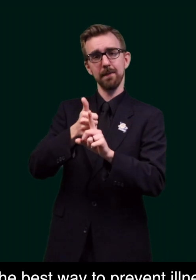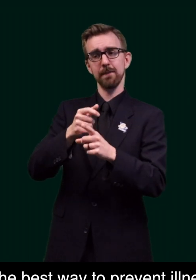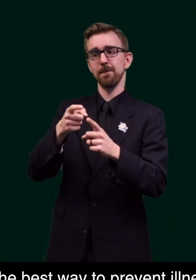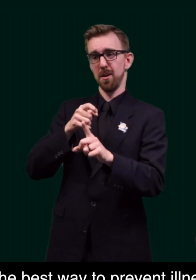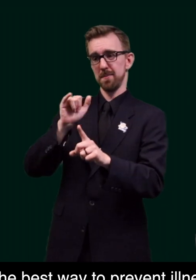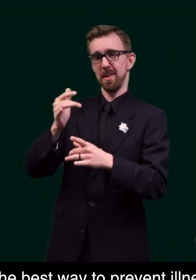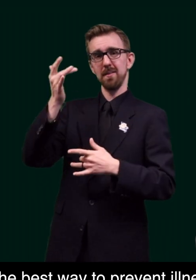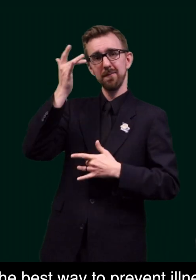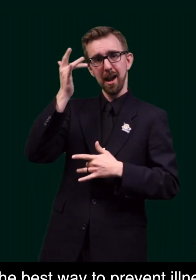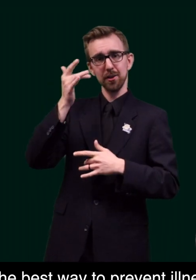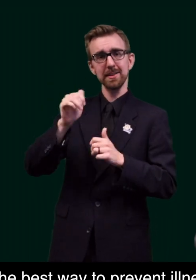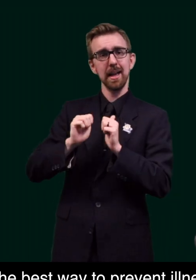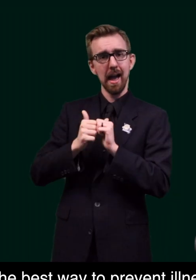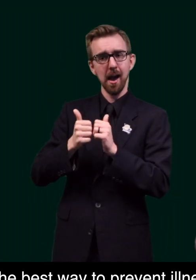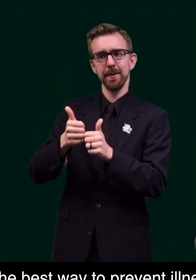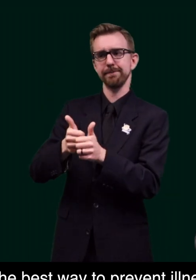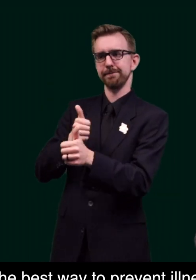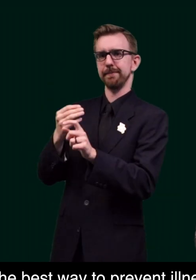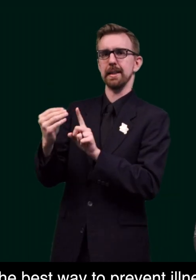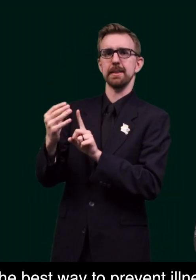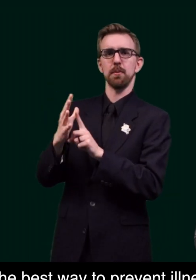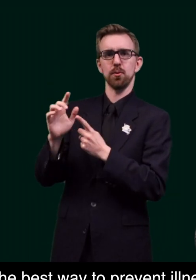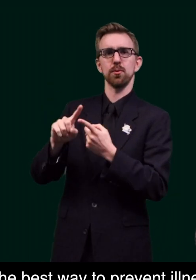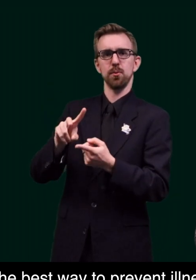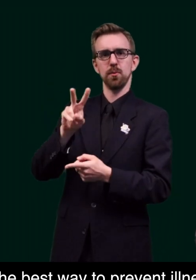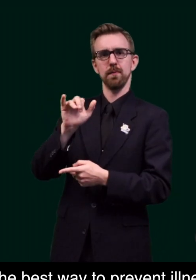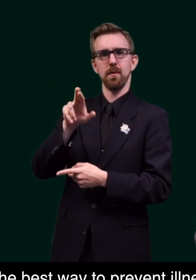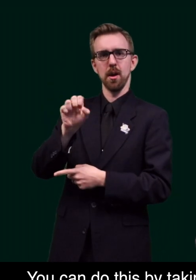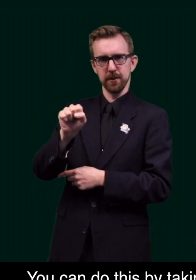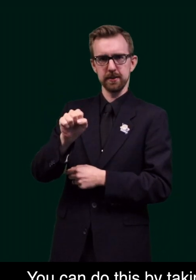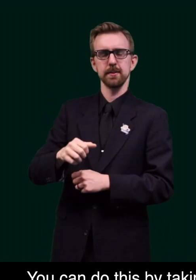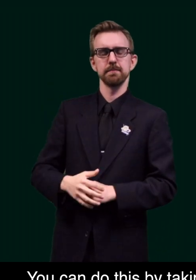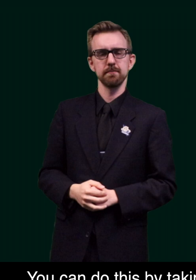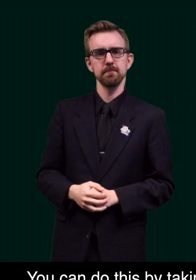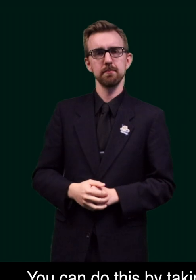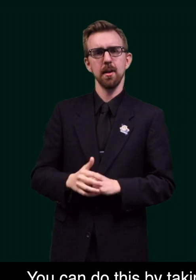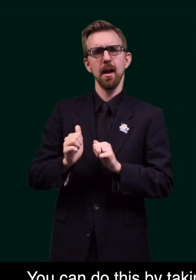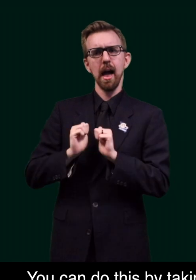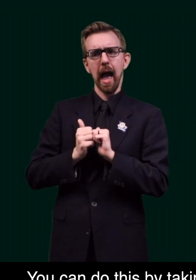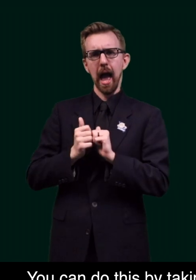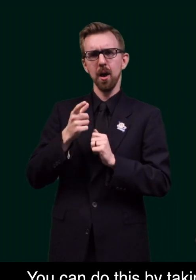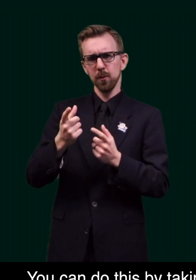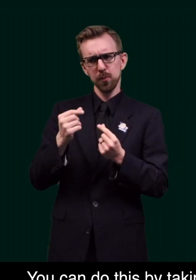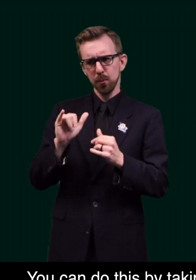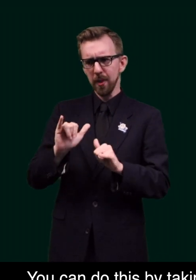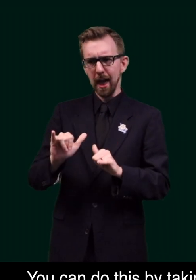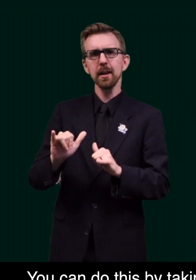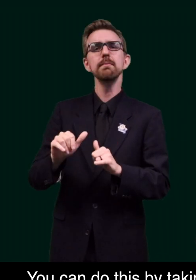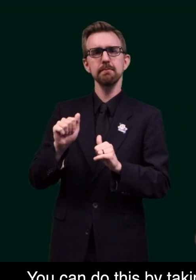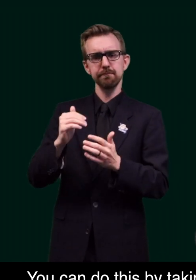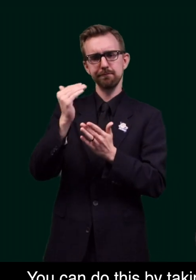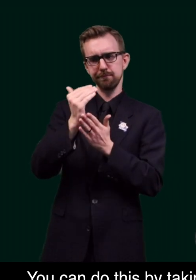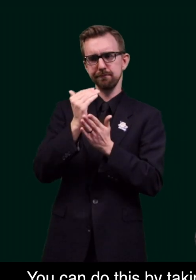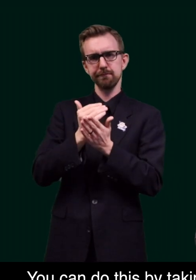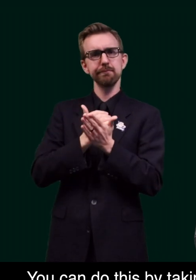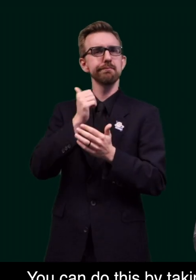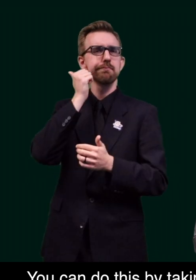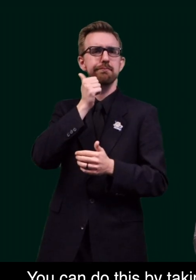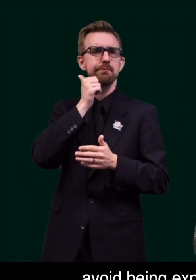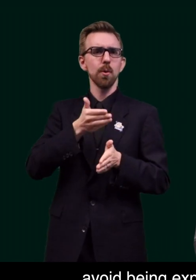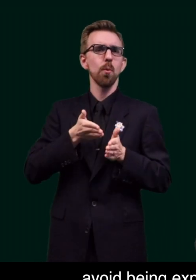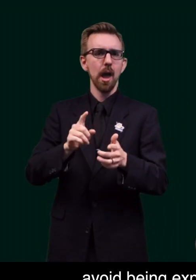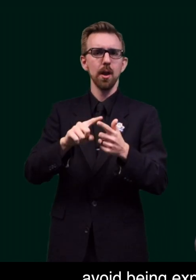is to avoid being exposed to the virus. You can do this by following everyday preventive measures